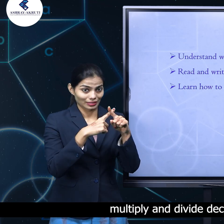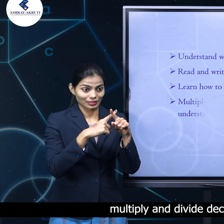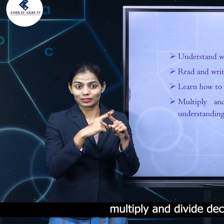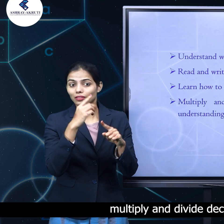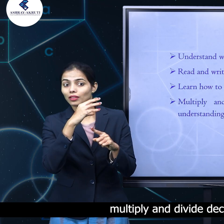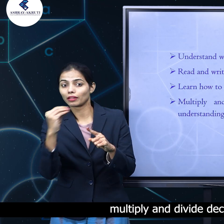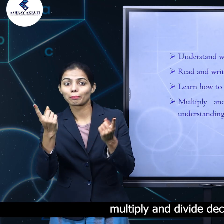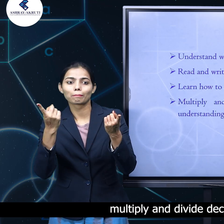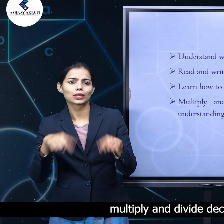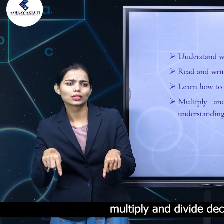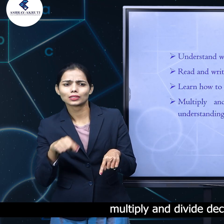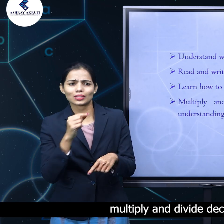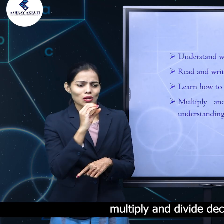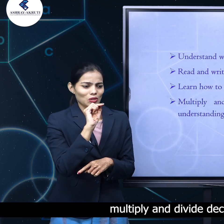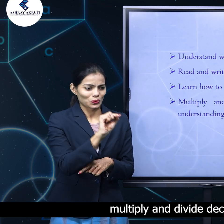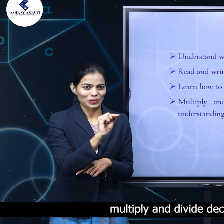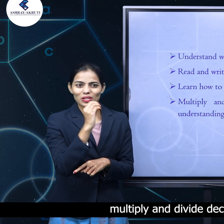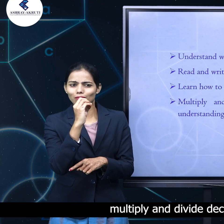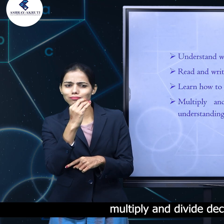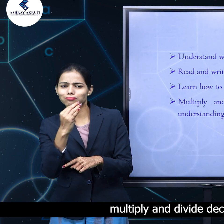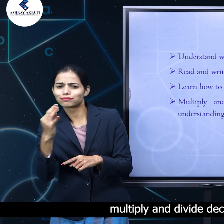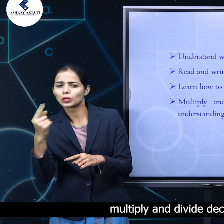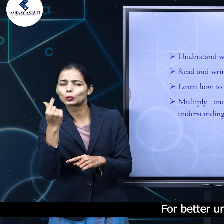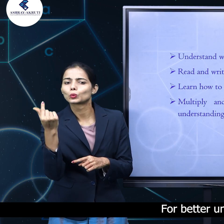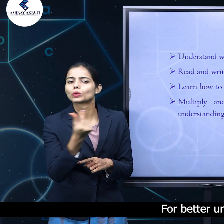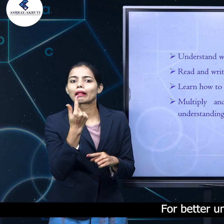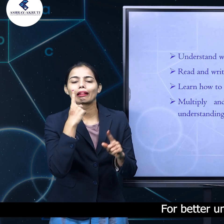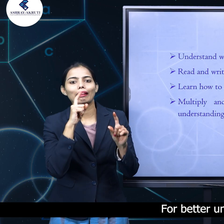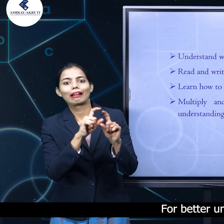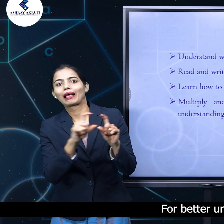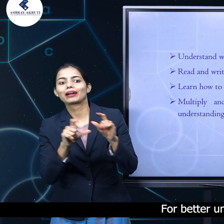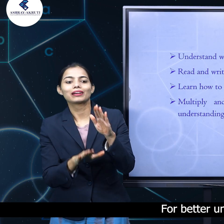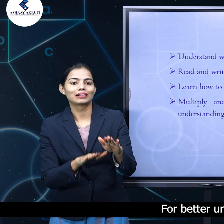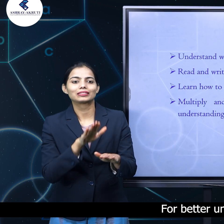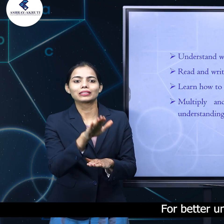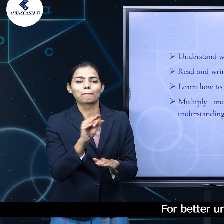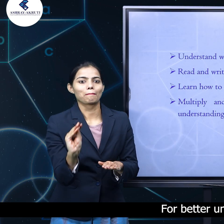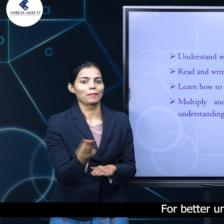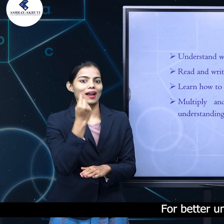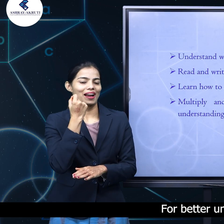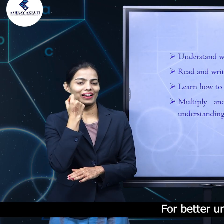Multiply and divide decimals using clear steps for better understanding.